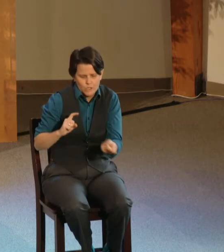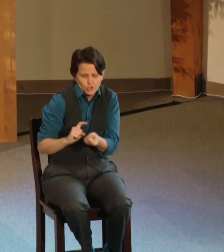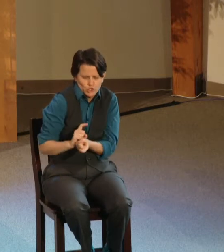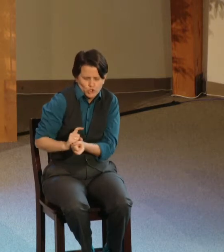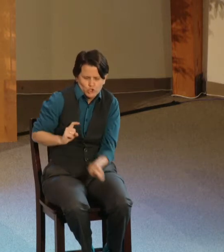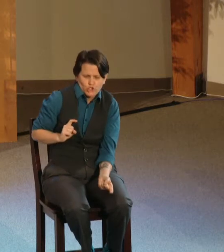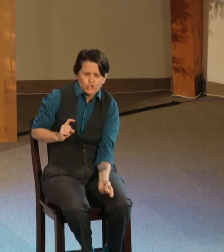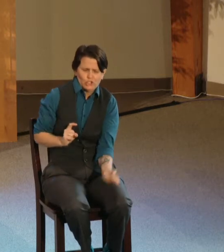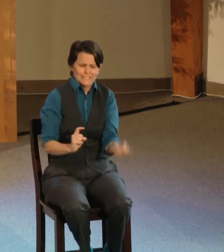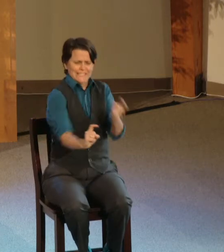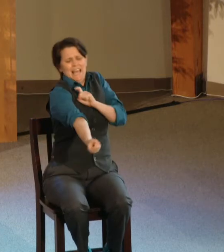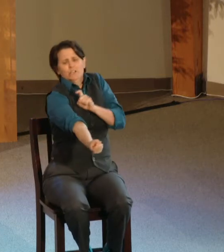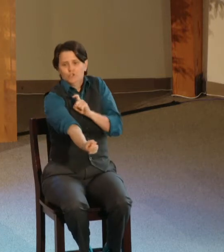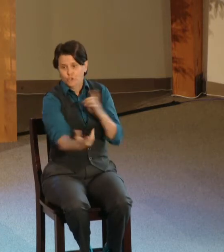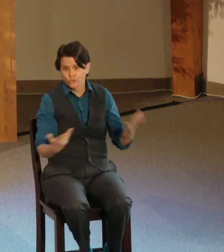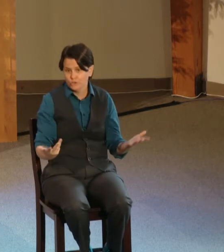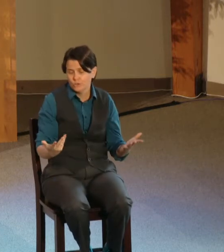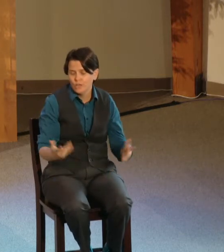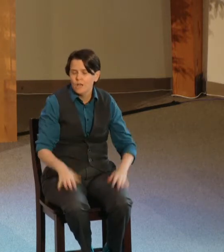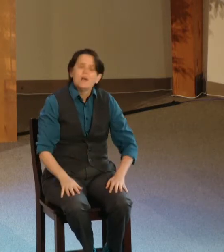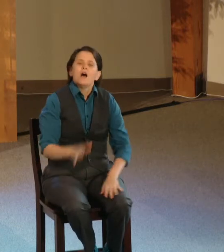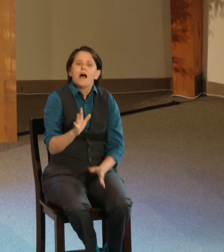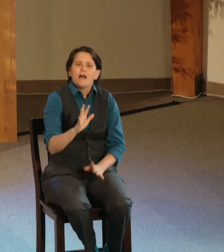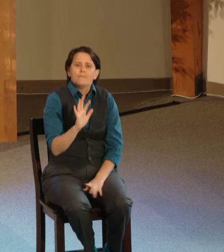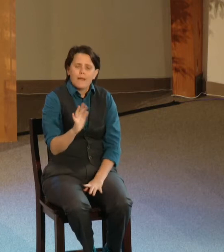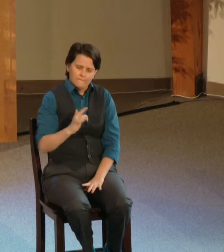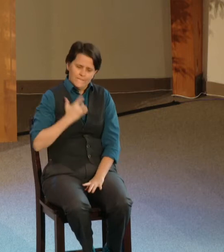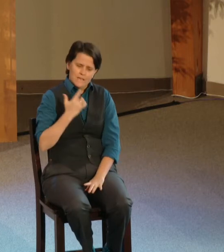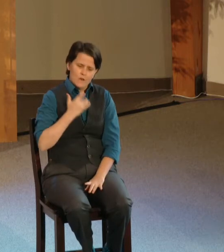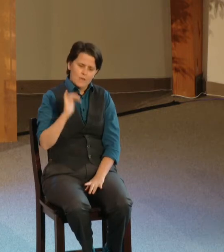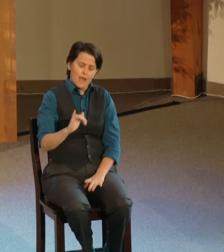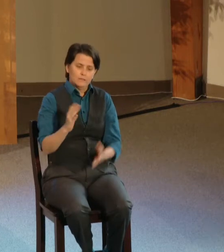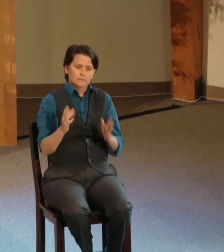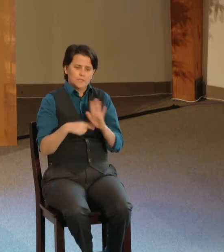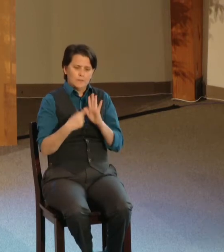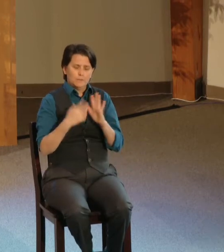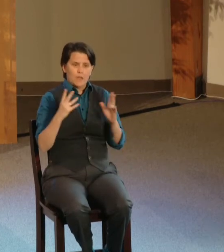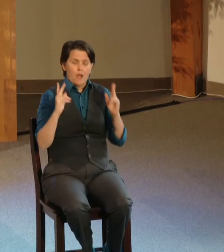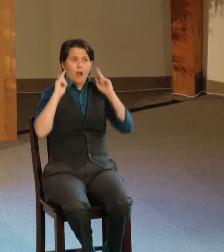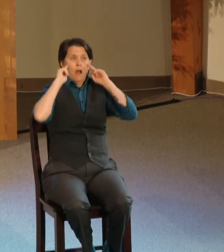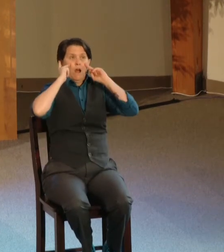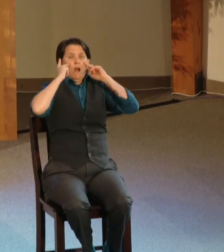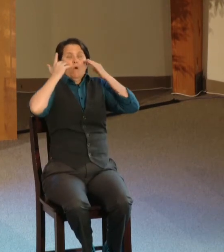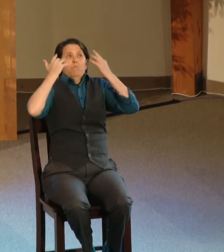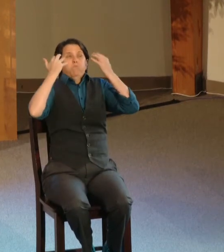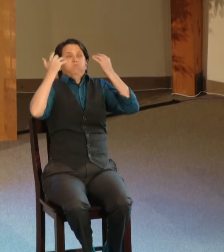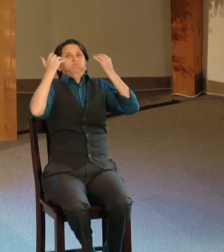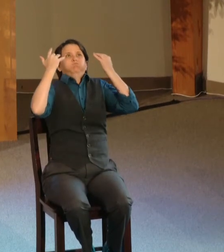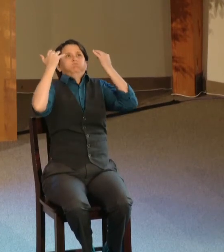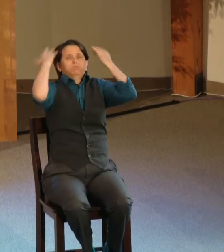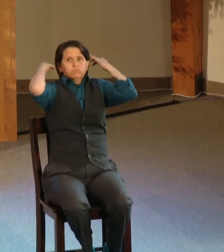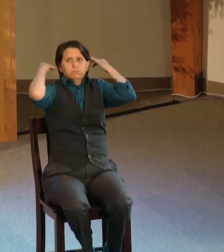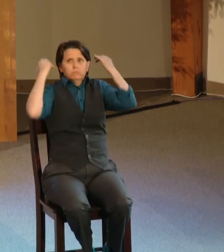And when we are feeling that, it can feel overwhelming at times to figure out what is mine